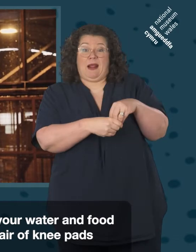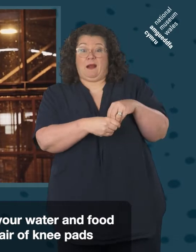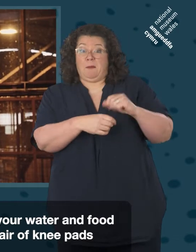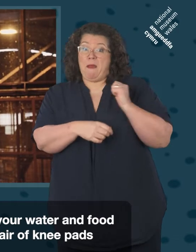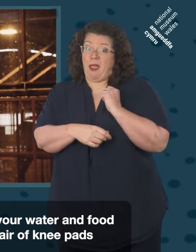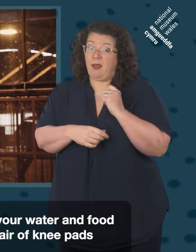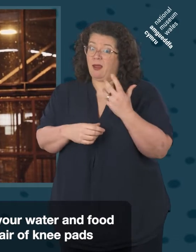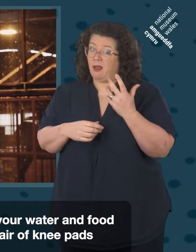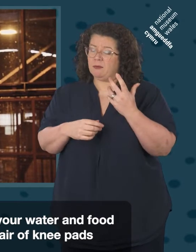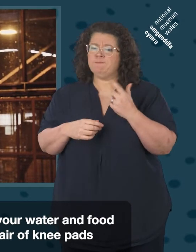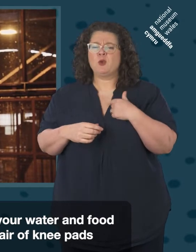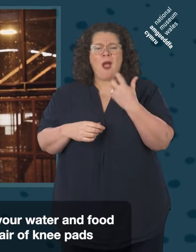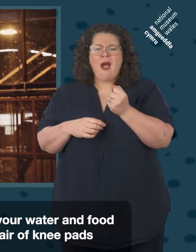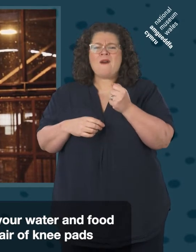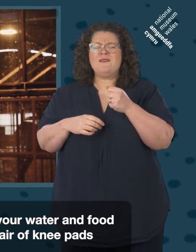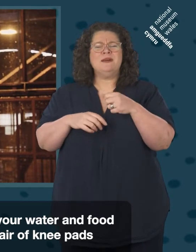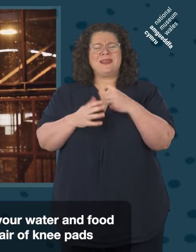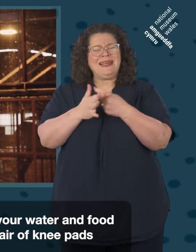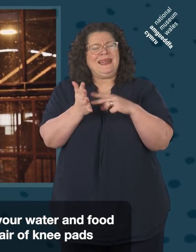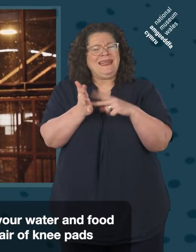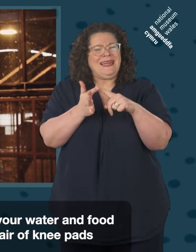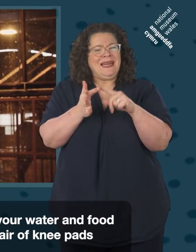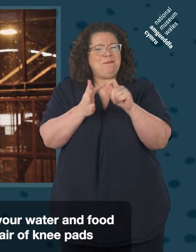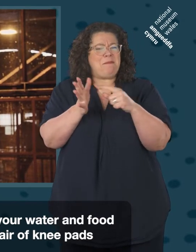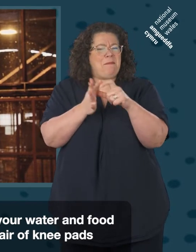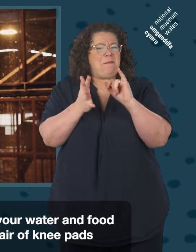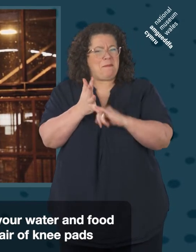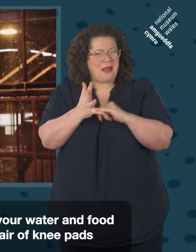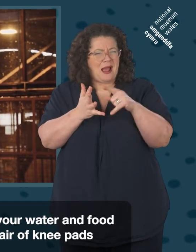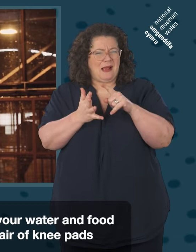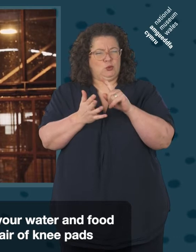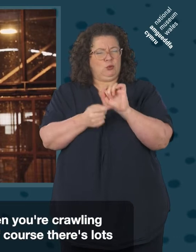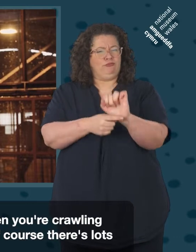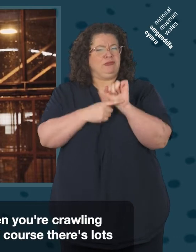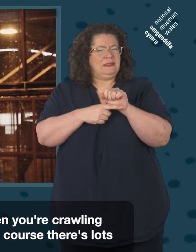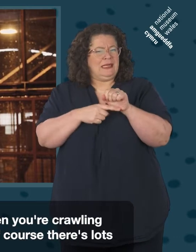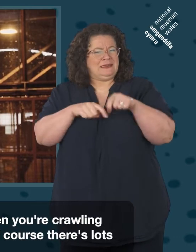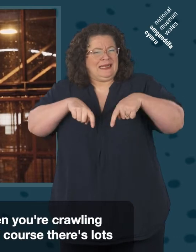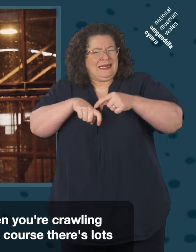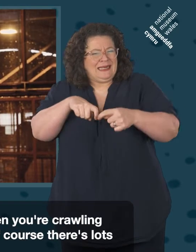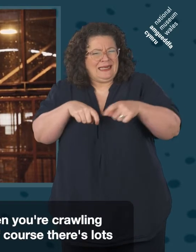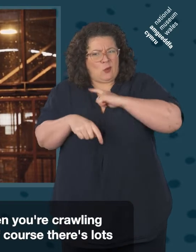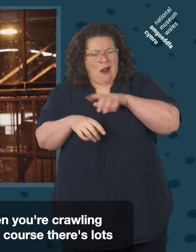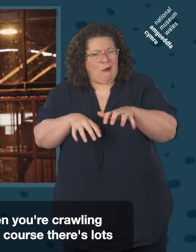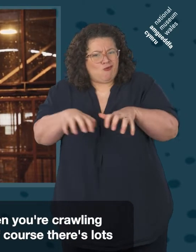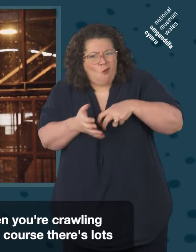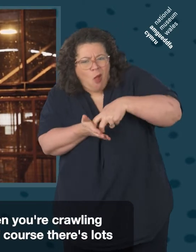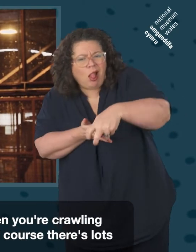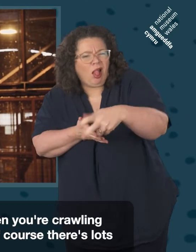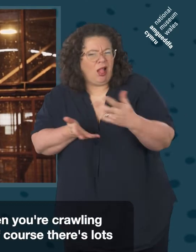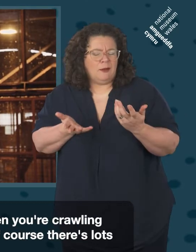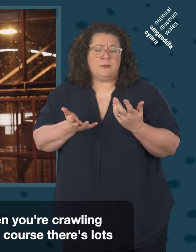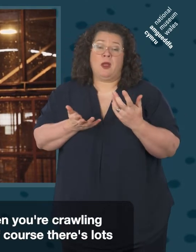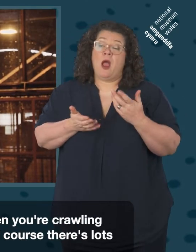bag with your water and food in it, okay? I've also got a pair of knee pads. That protects your knees when you're crawling up and down the